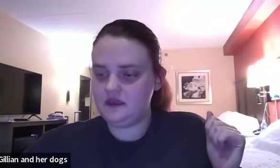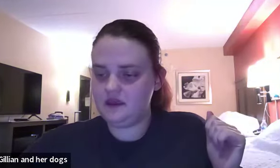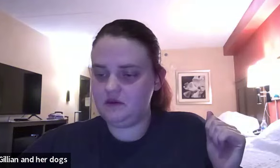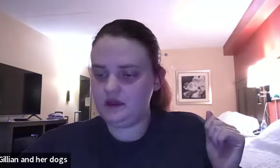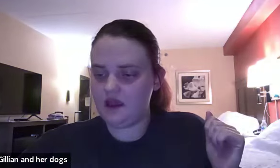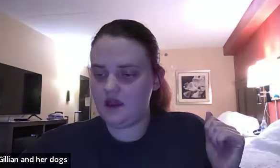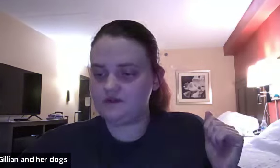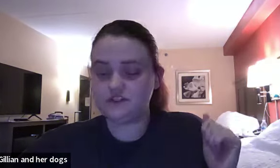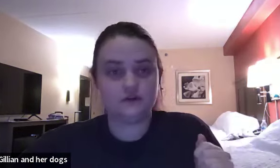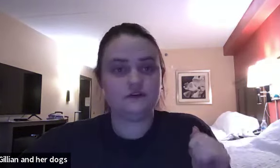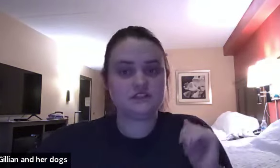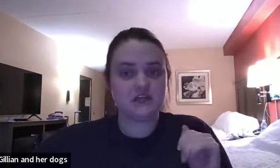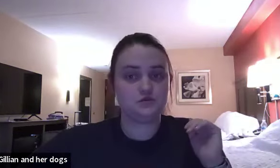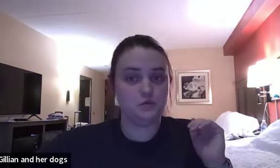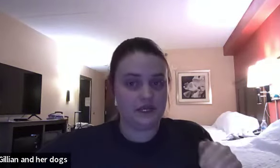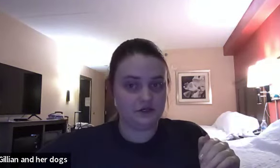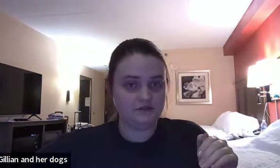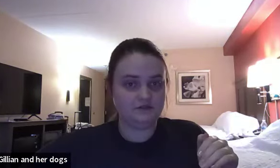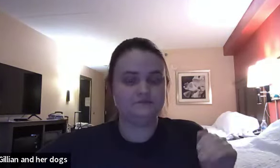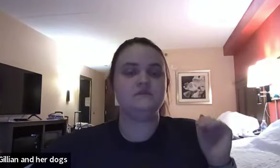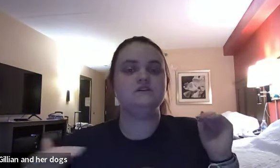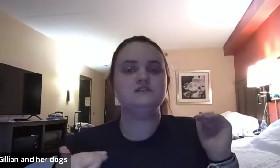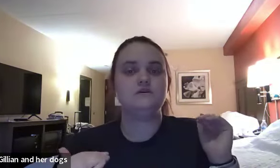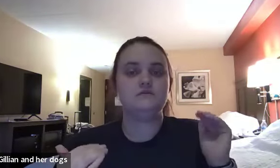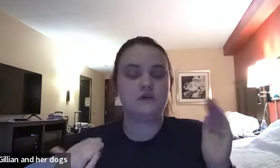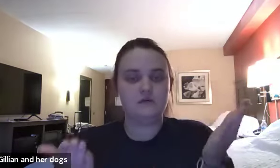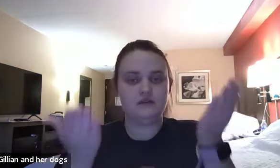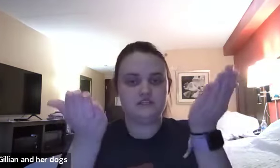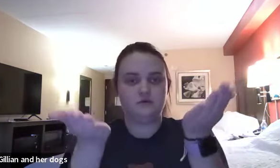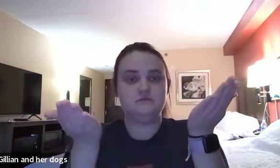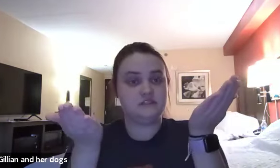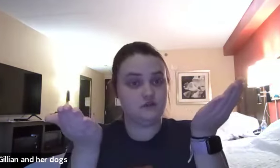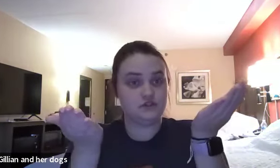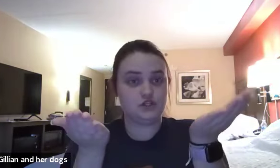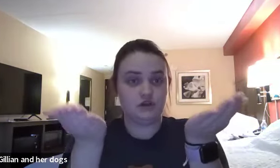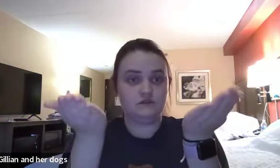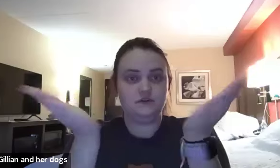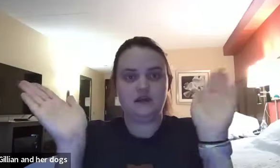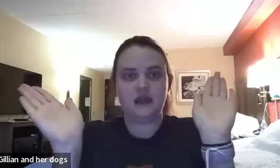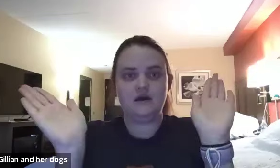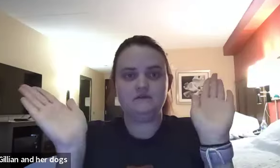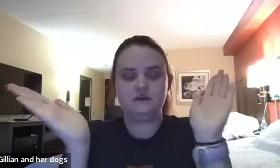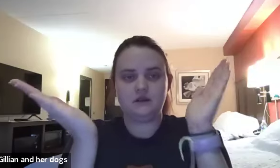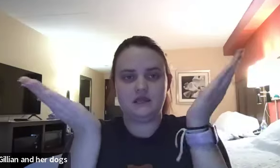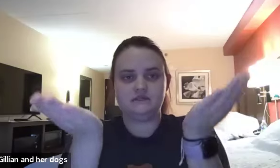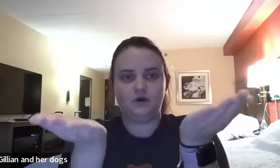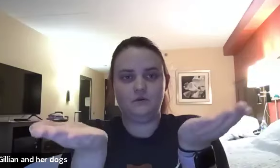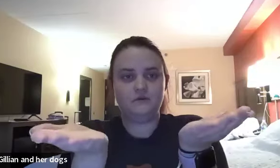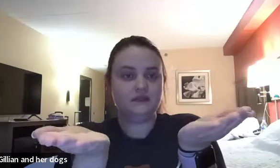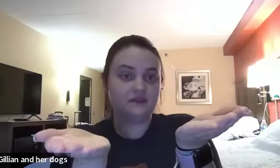Then we have server / waiter. So that one is going to be, so for serve, you're going to have your hands palm up like